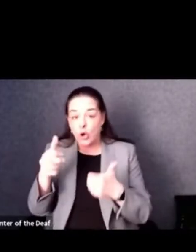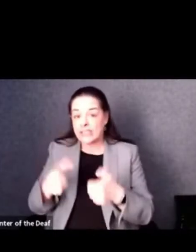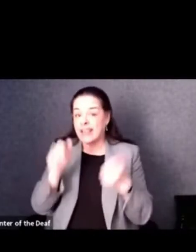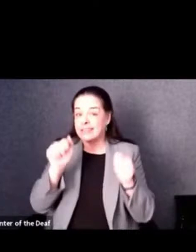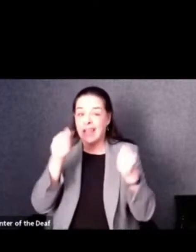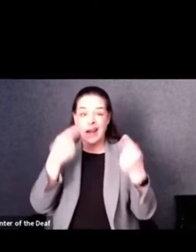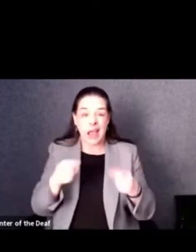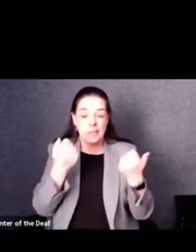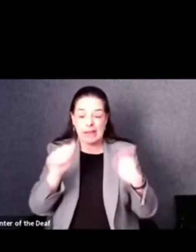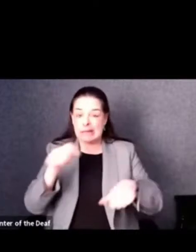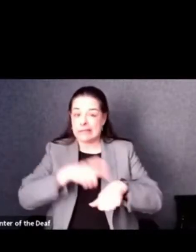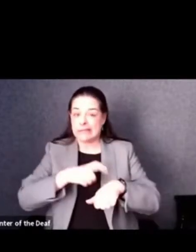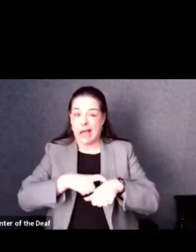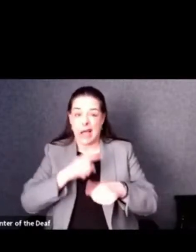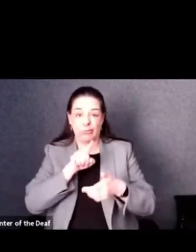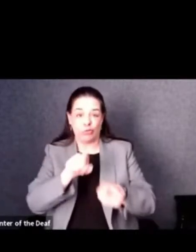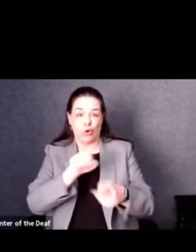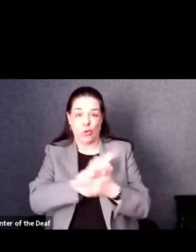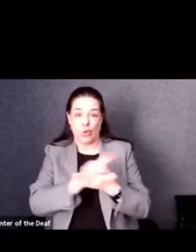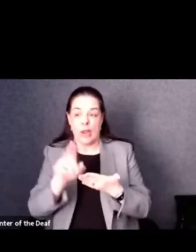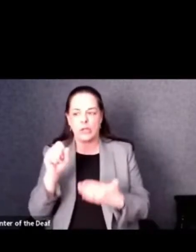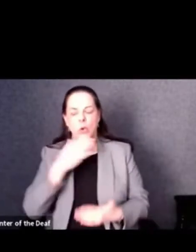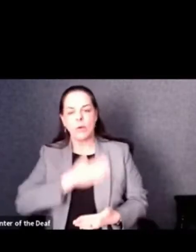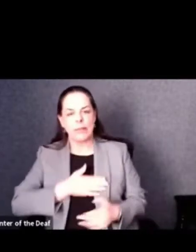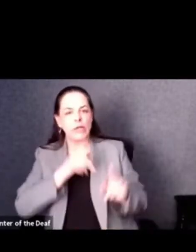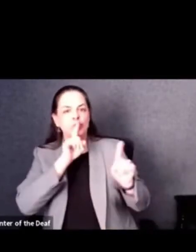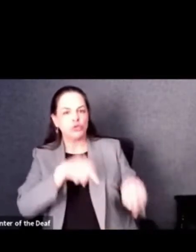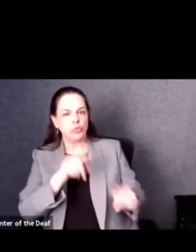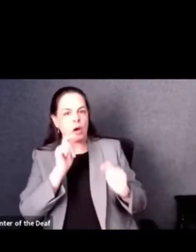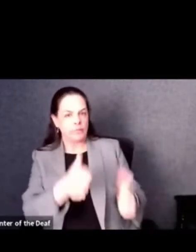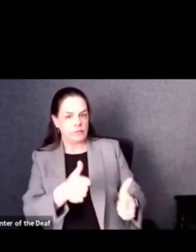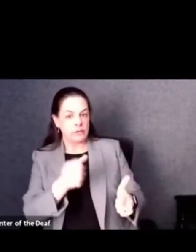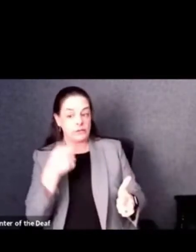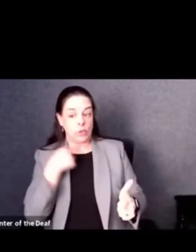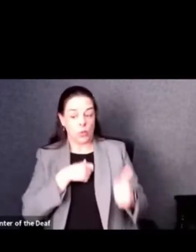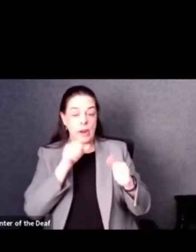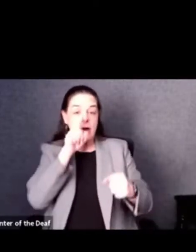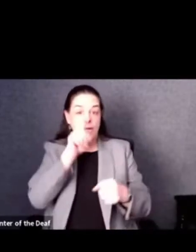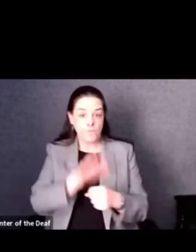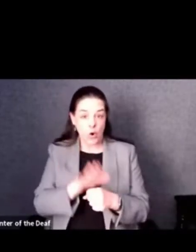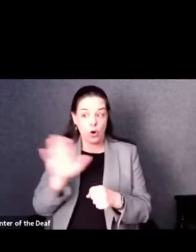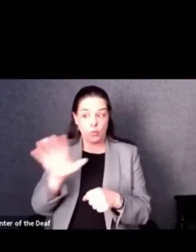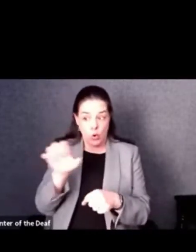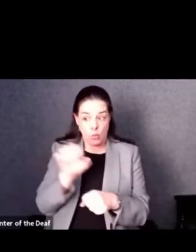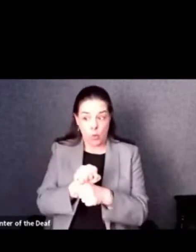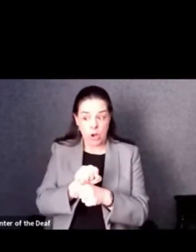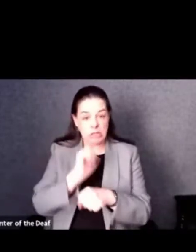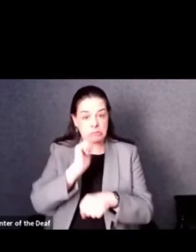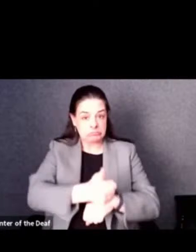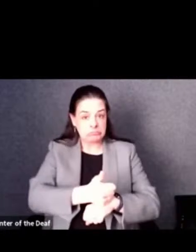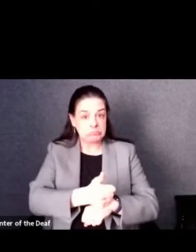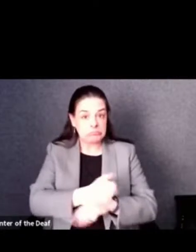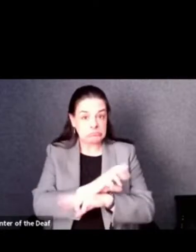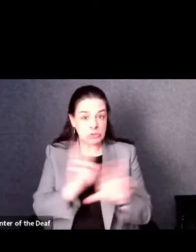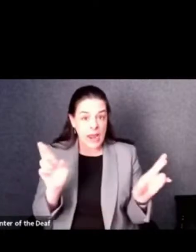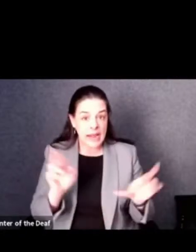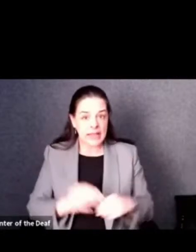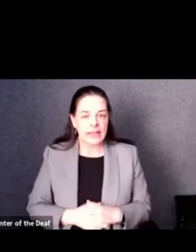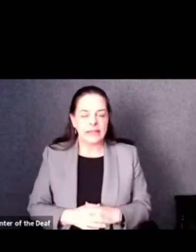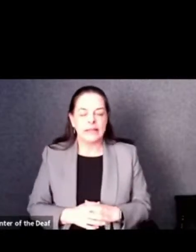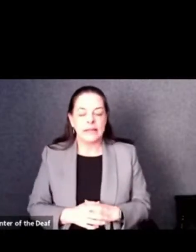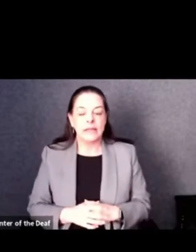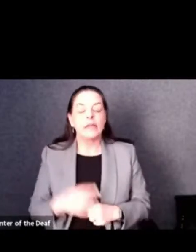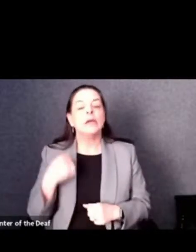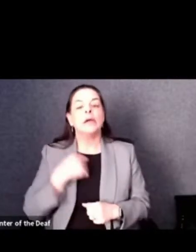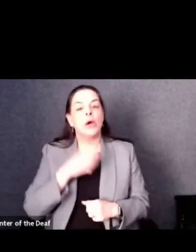day of the week, so please respond in a timely manner so that we can confirm your spot and get you an appointment made. We will